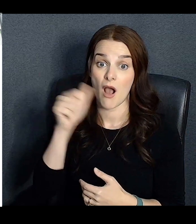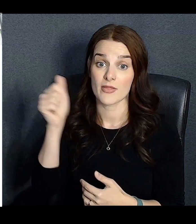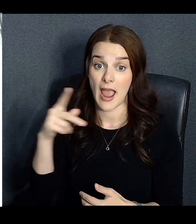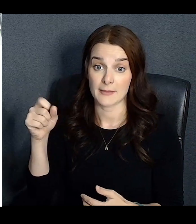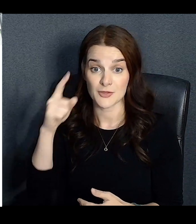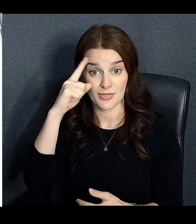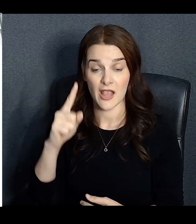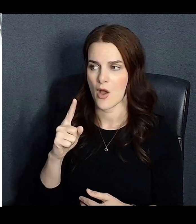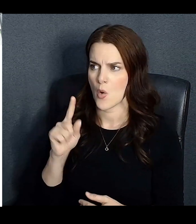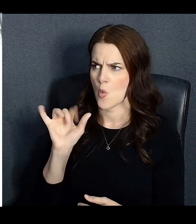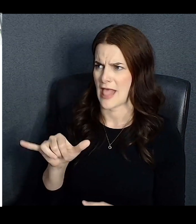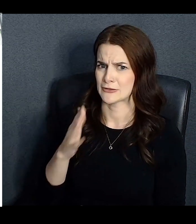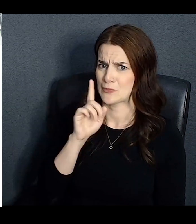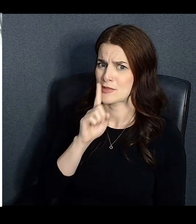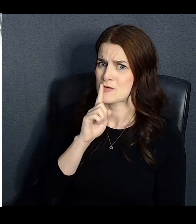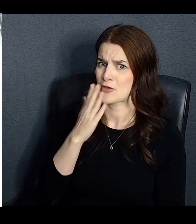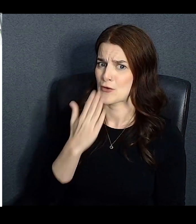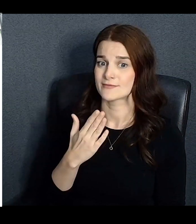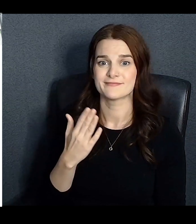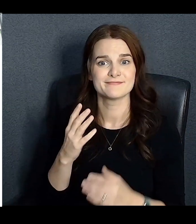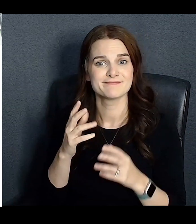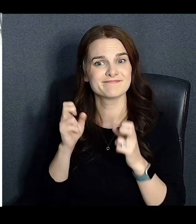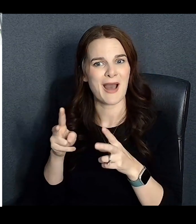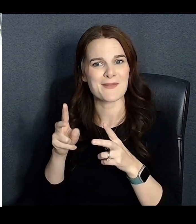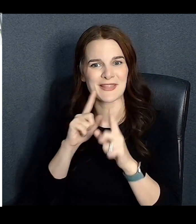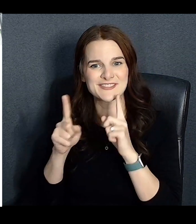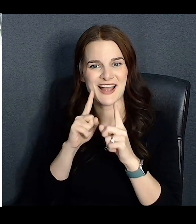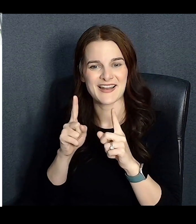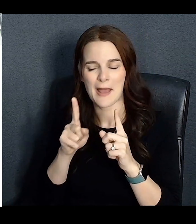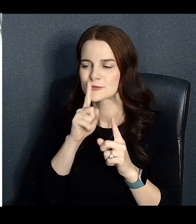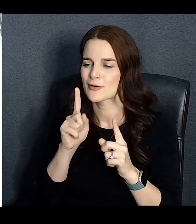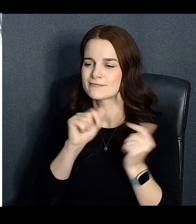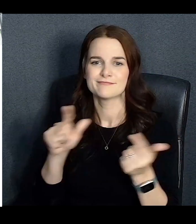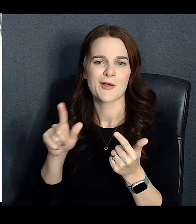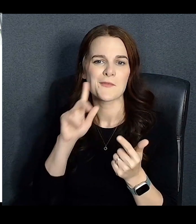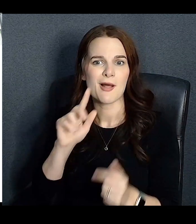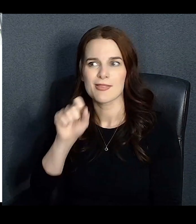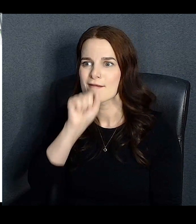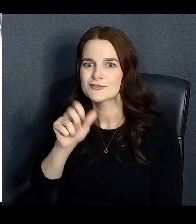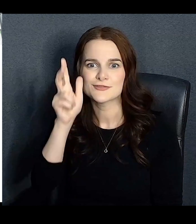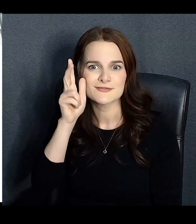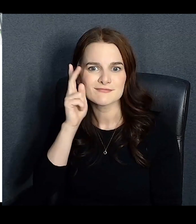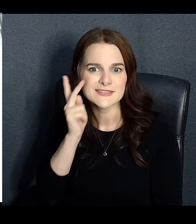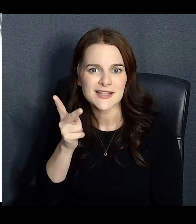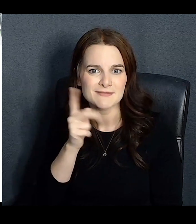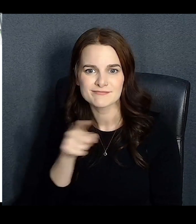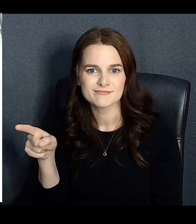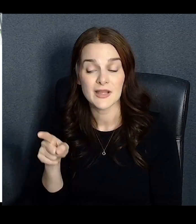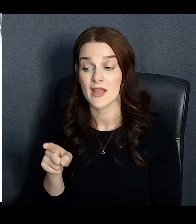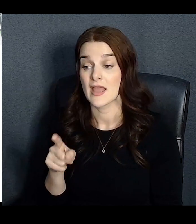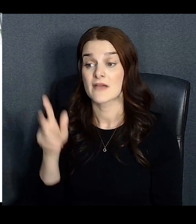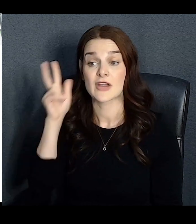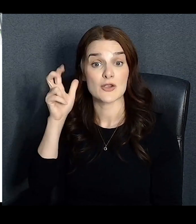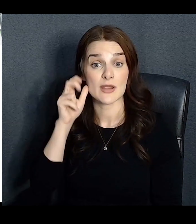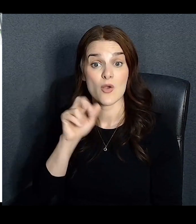too. So if you have apps that you think are good for these kinds of things, pop them in the chat. I'm sure everyone would love to see them. So some apps for hearing